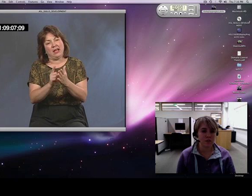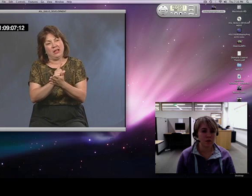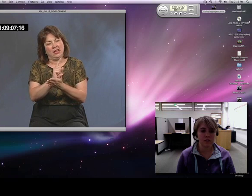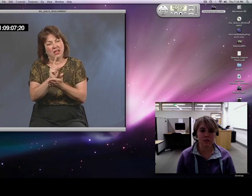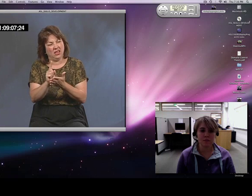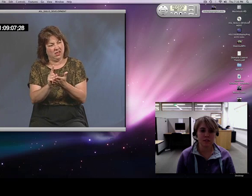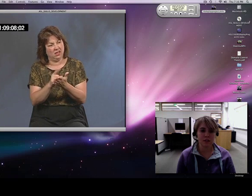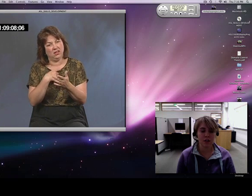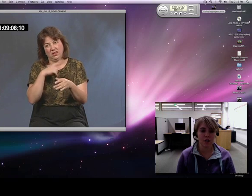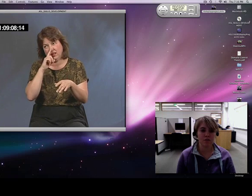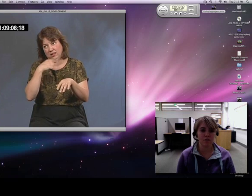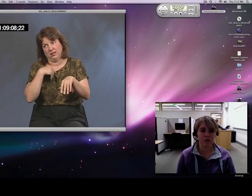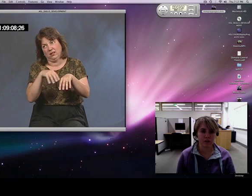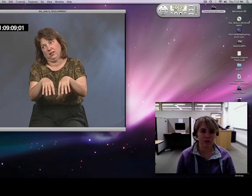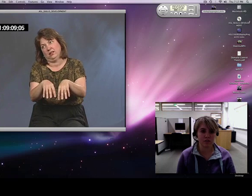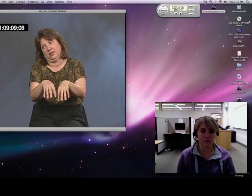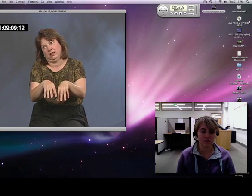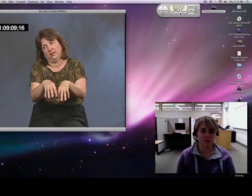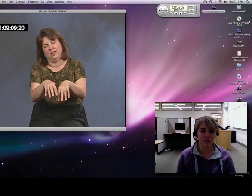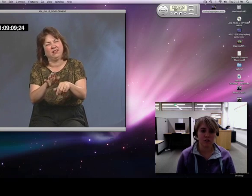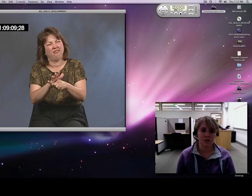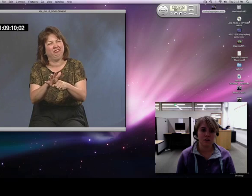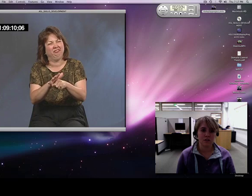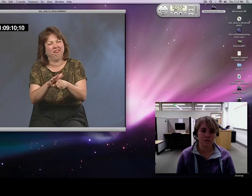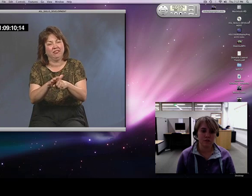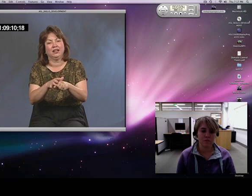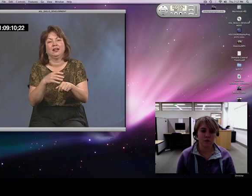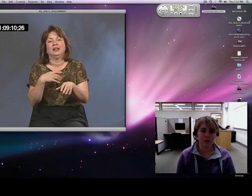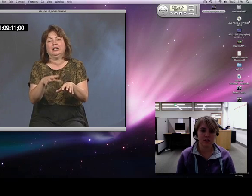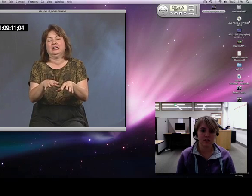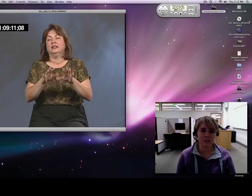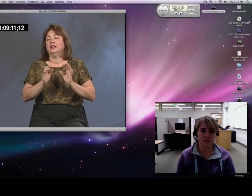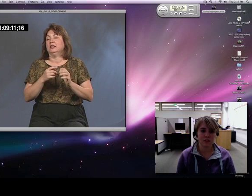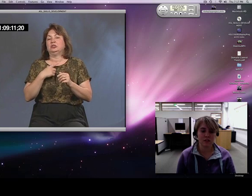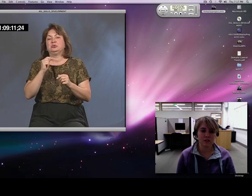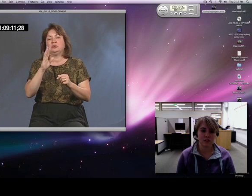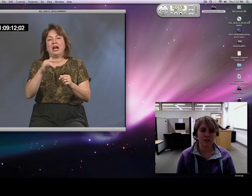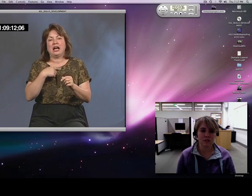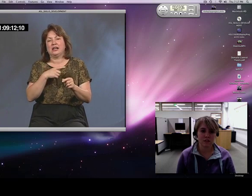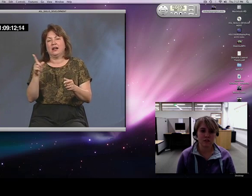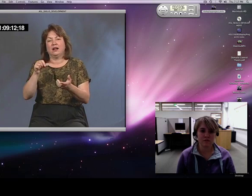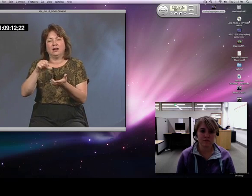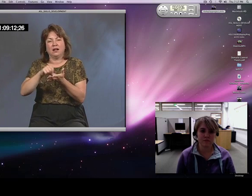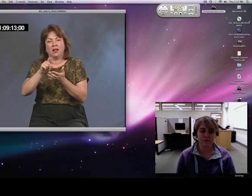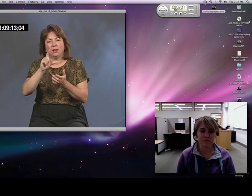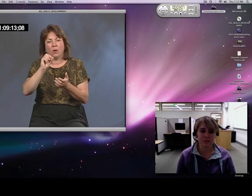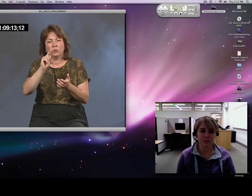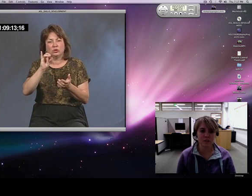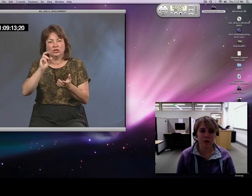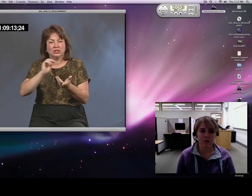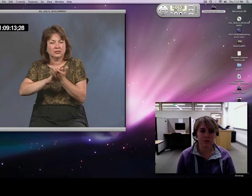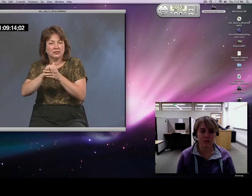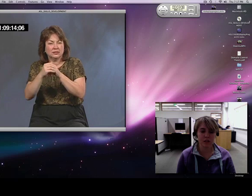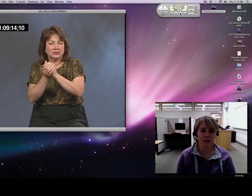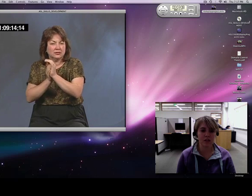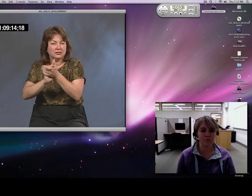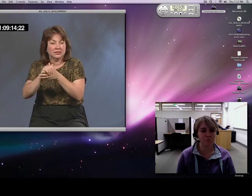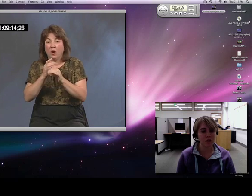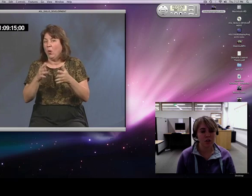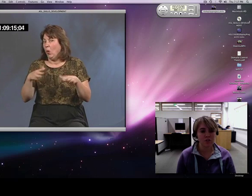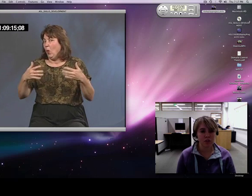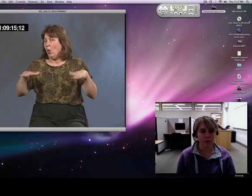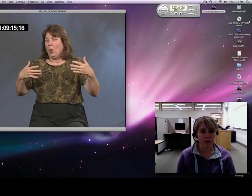Okay, so I just let them sit there for, a few minutes and took them out and then